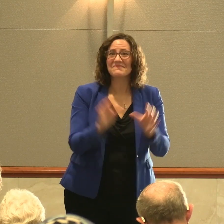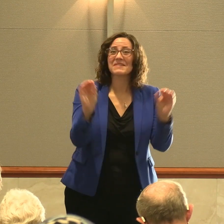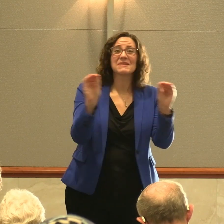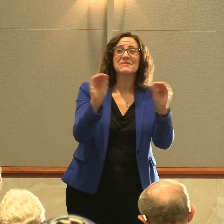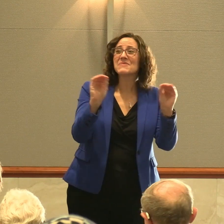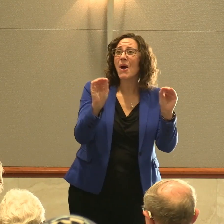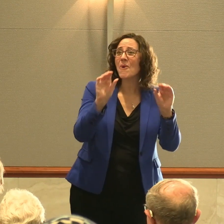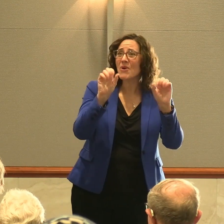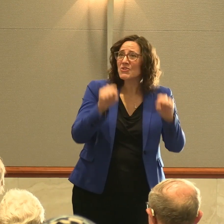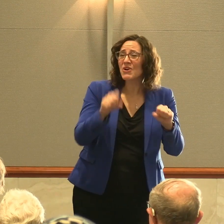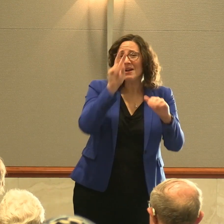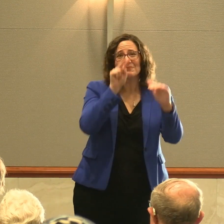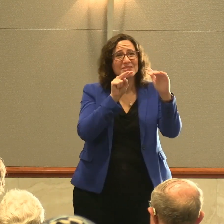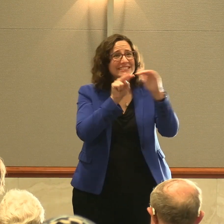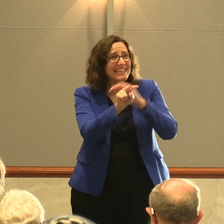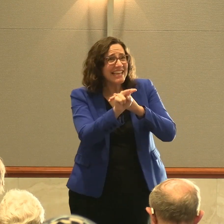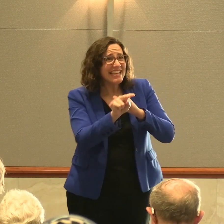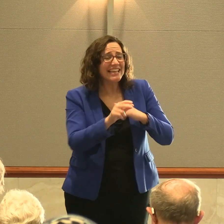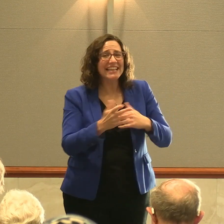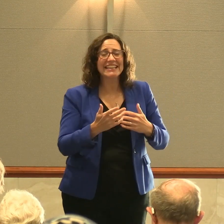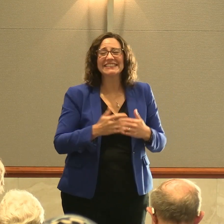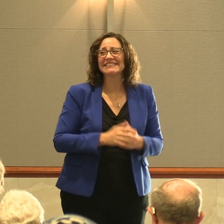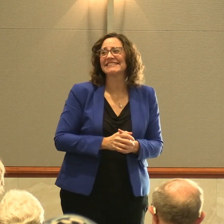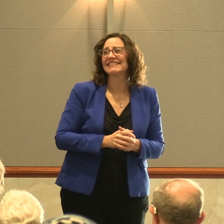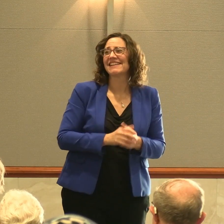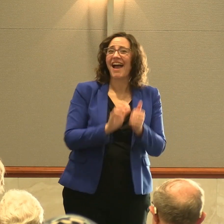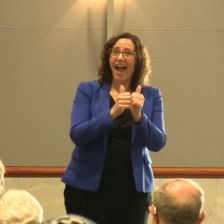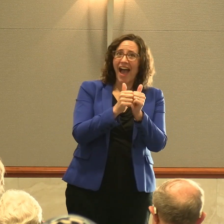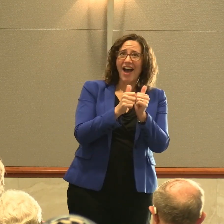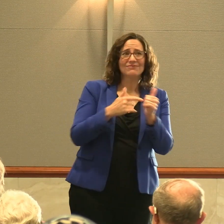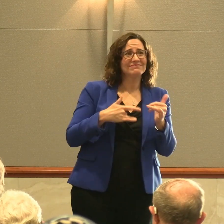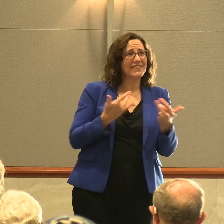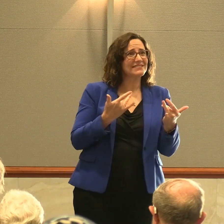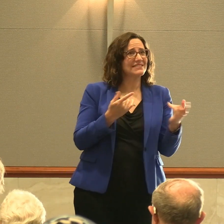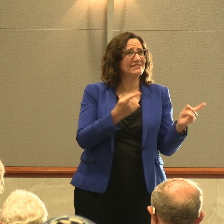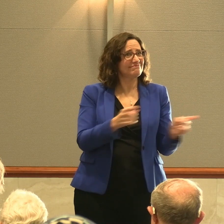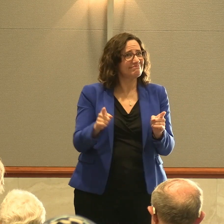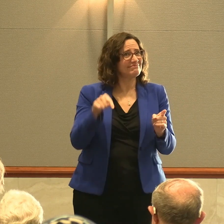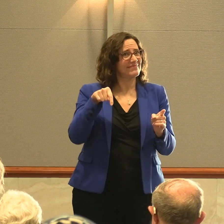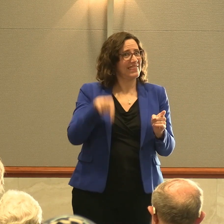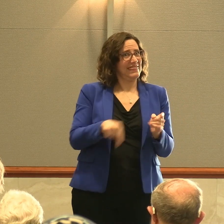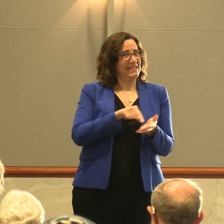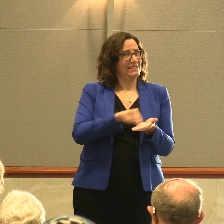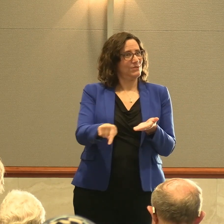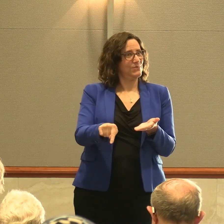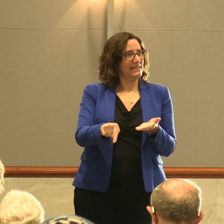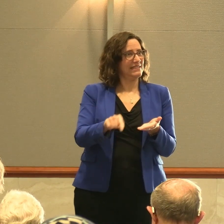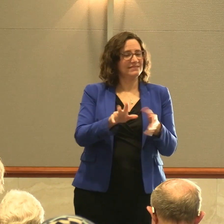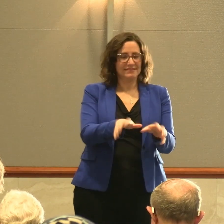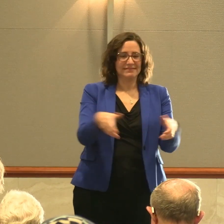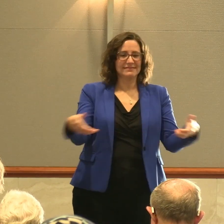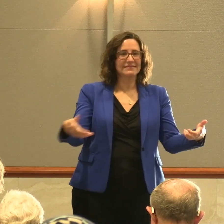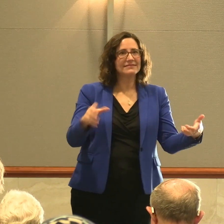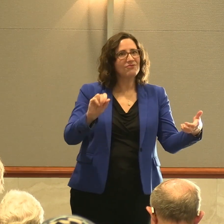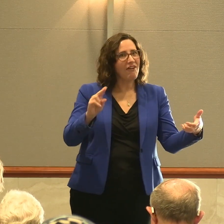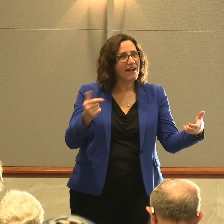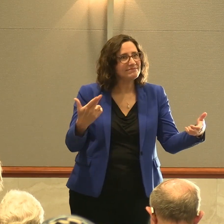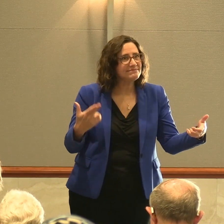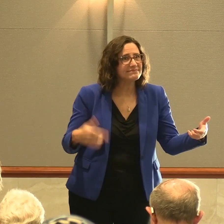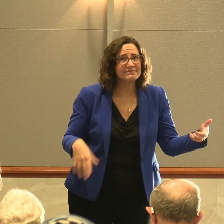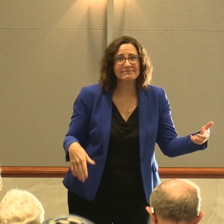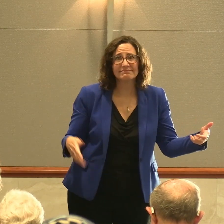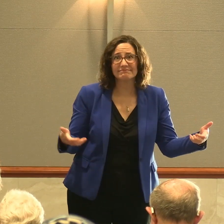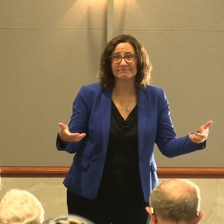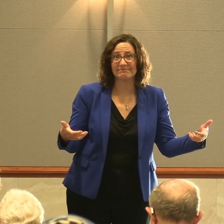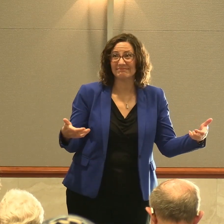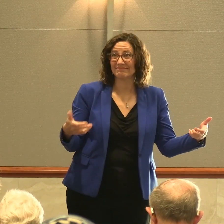Nobody could have predicted the events that unfold in this week's Torah portion. After